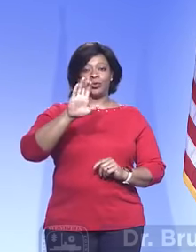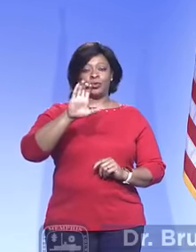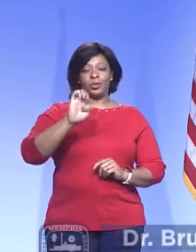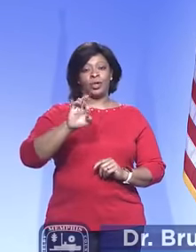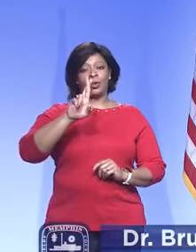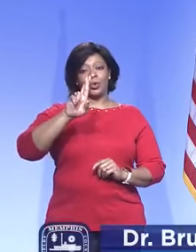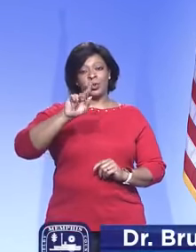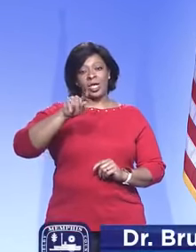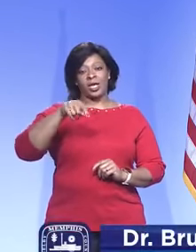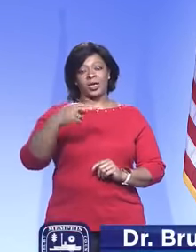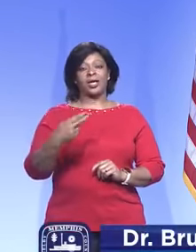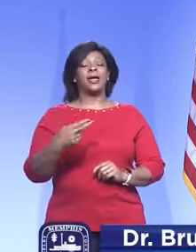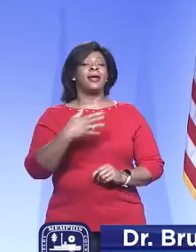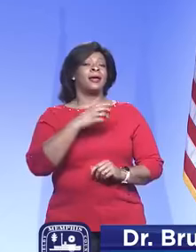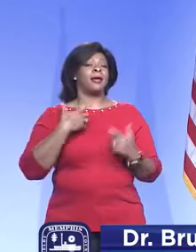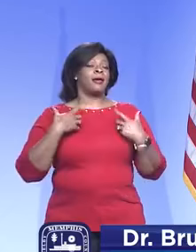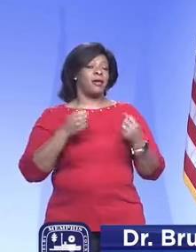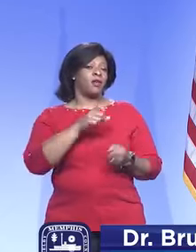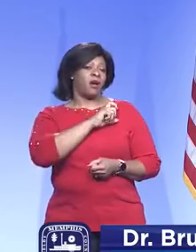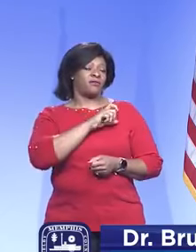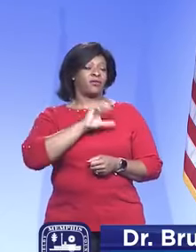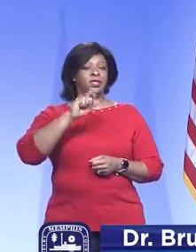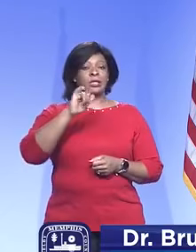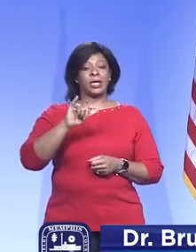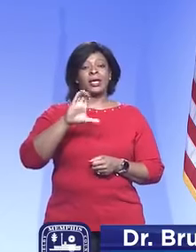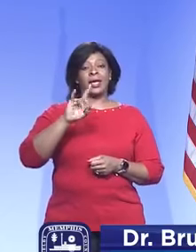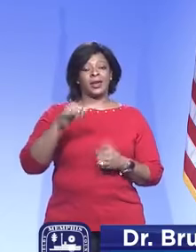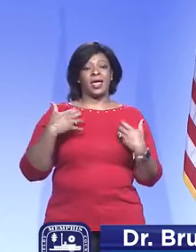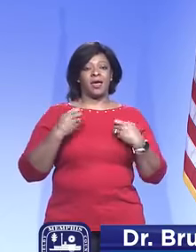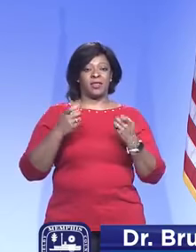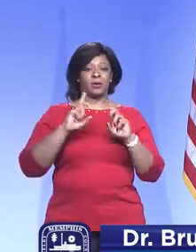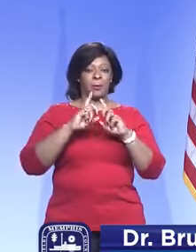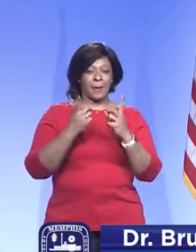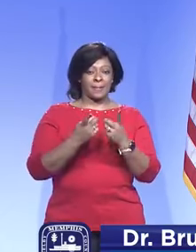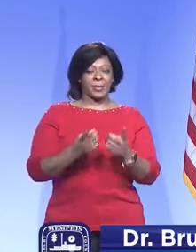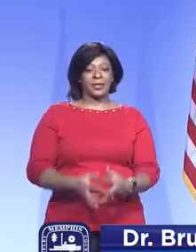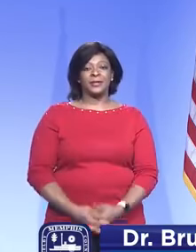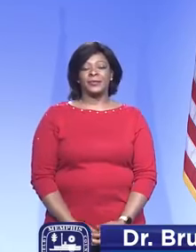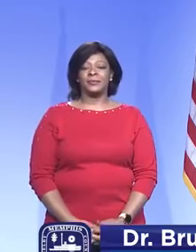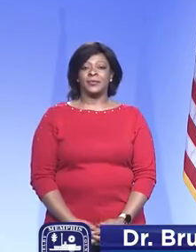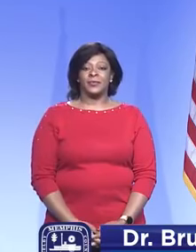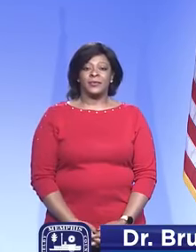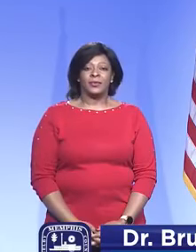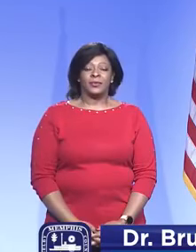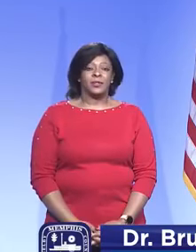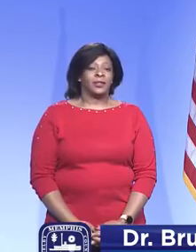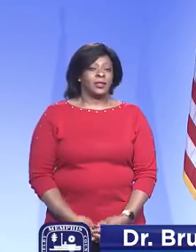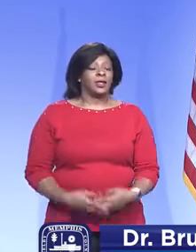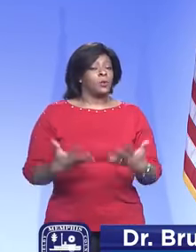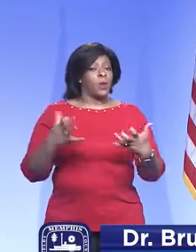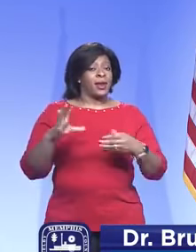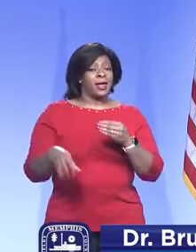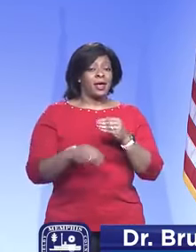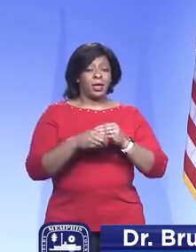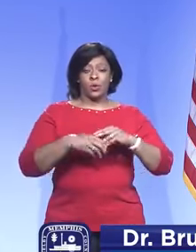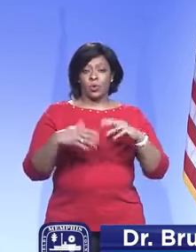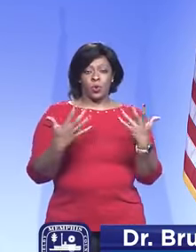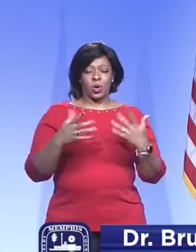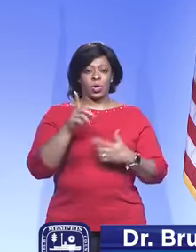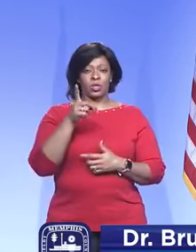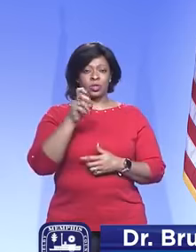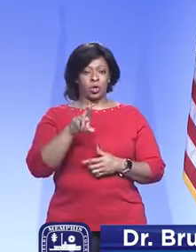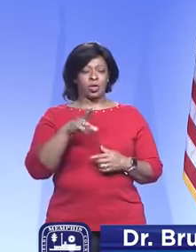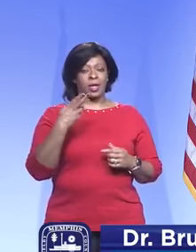officer for Shelby County Health Department. I just want to add to what